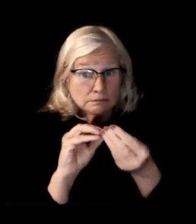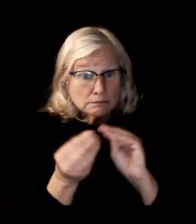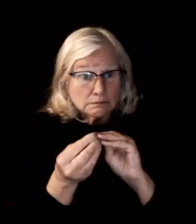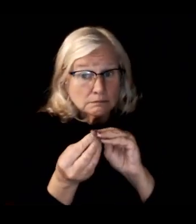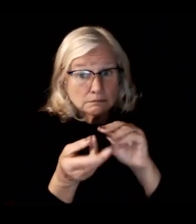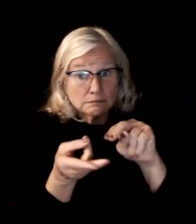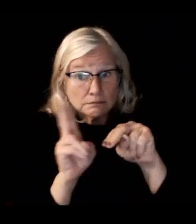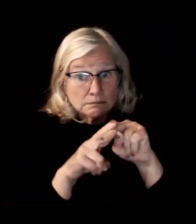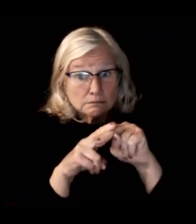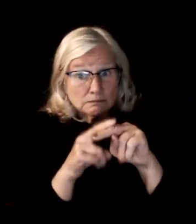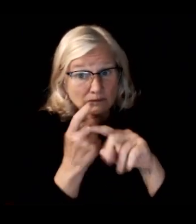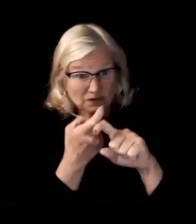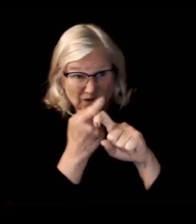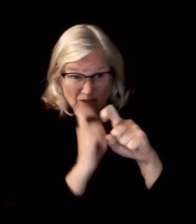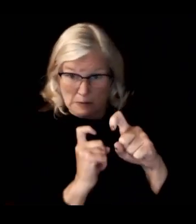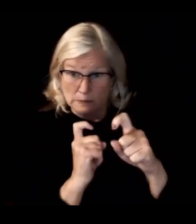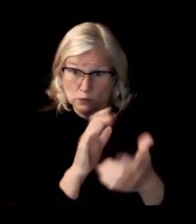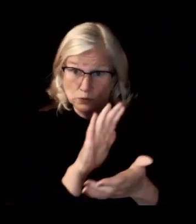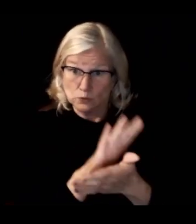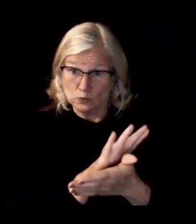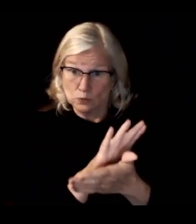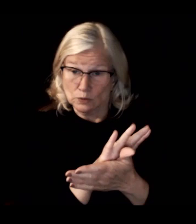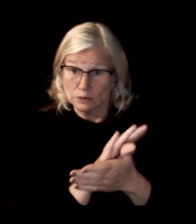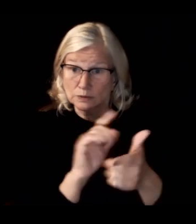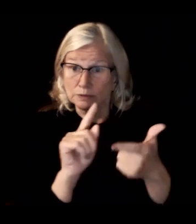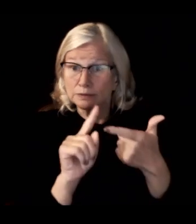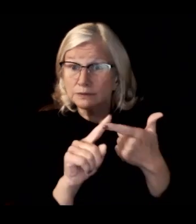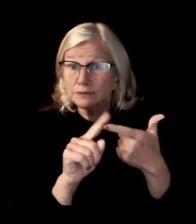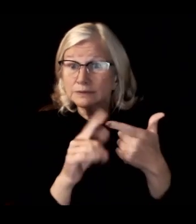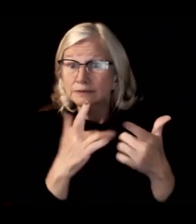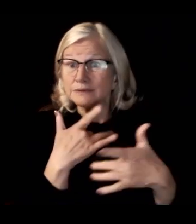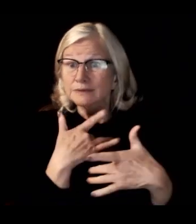anything notable as we go into the second week here?